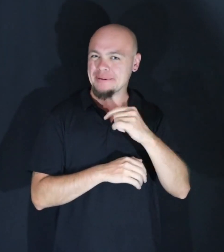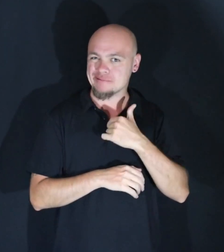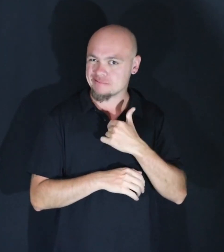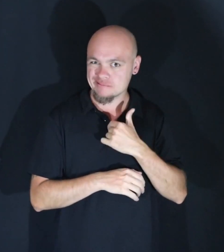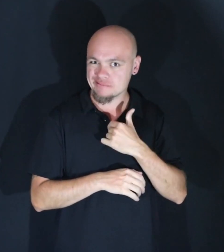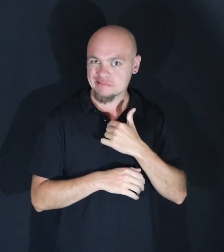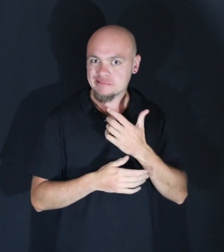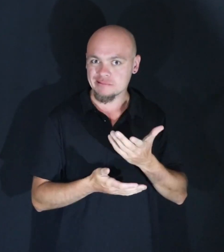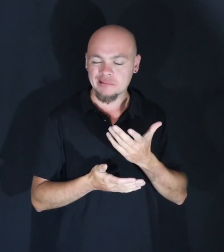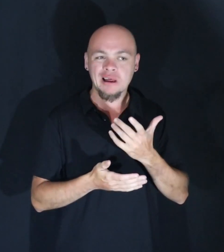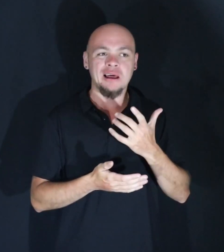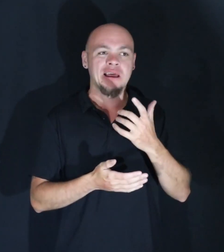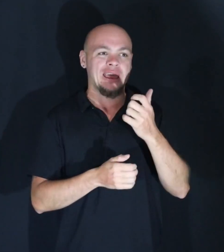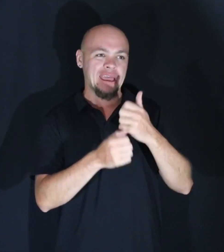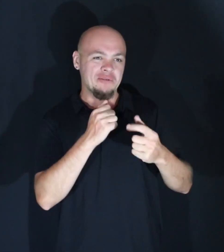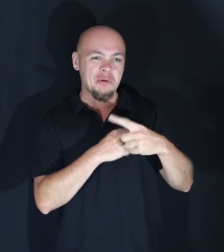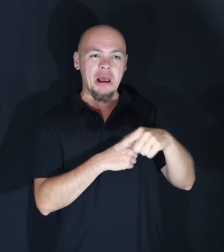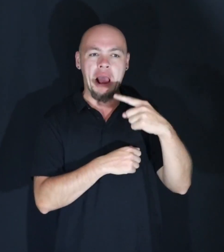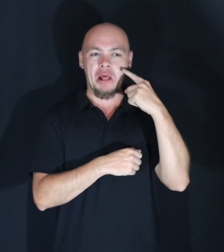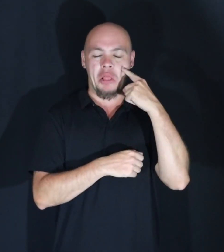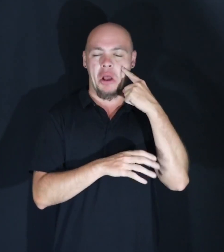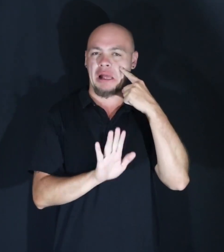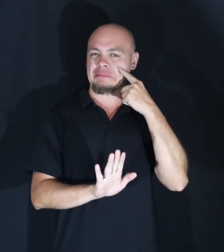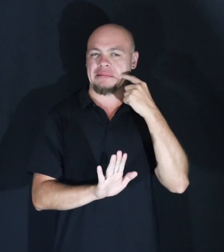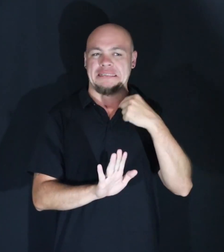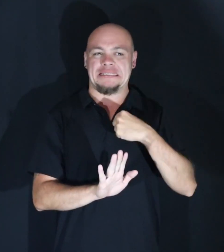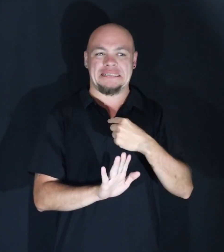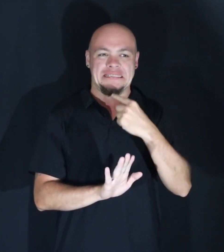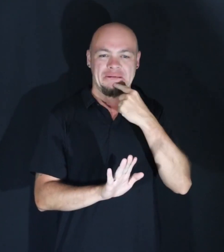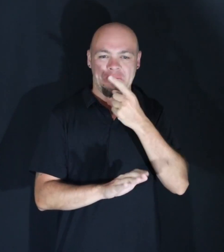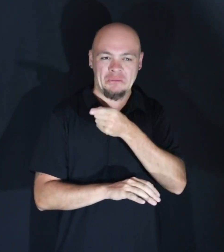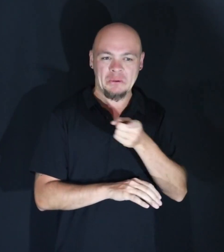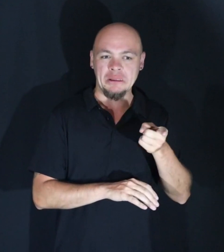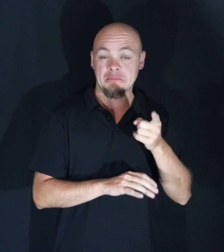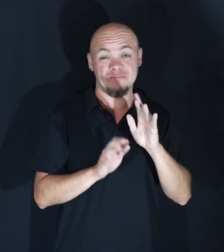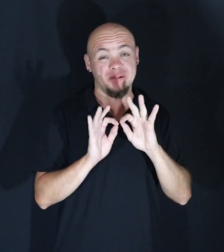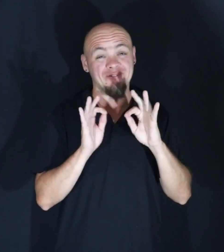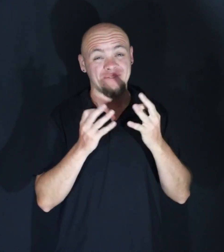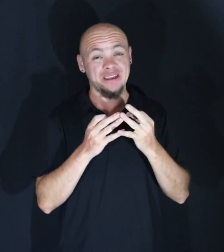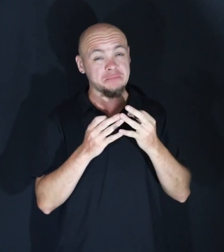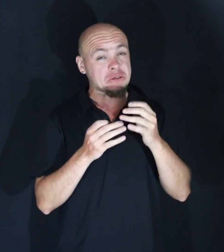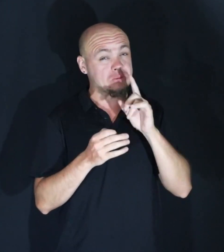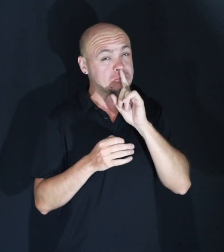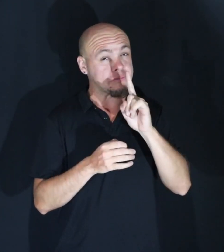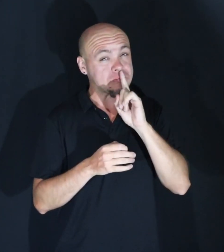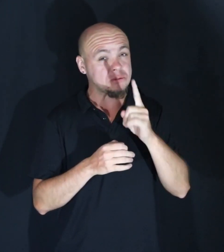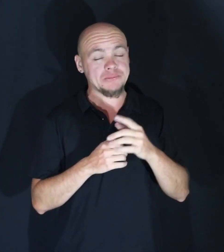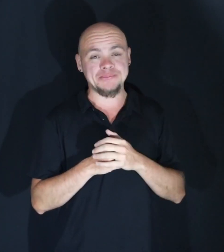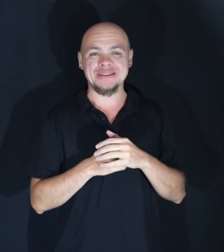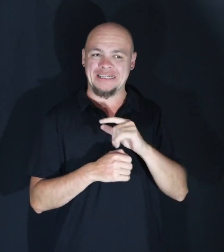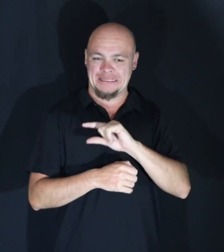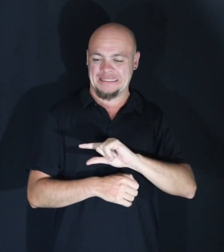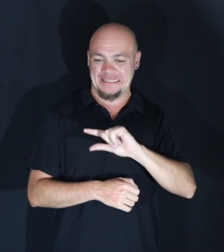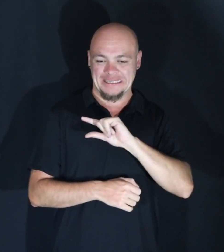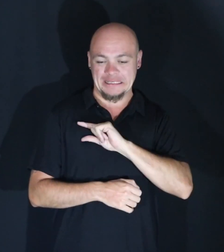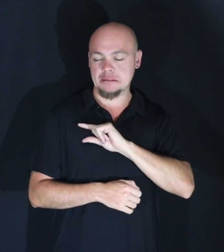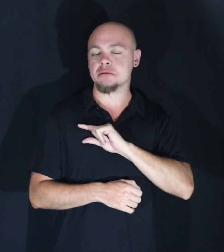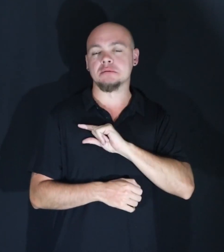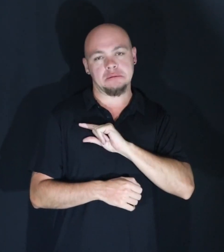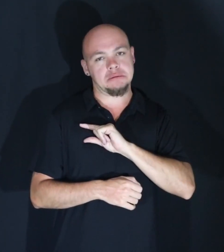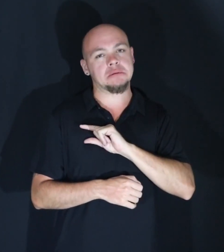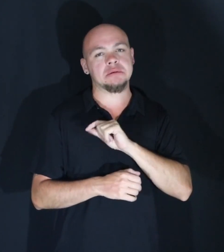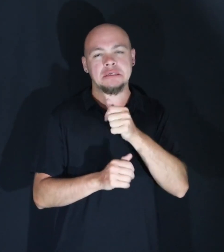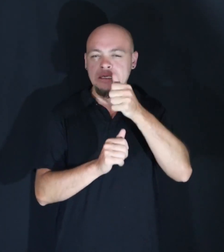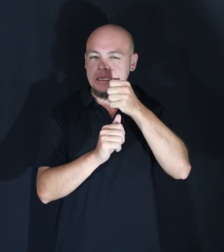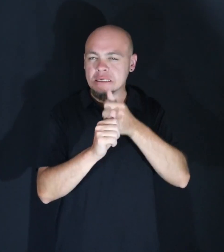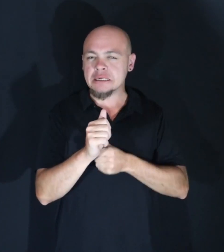let everyone down, especially my family. The weight of guilt was unbearable and every